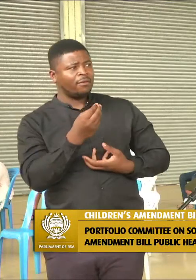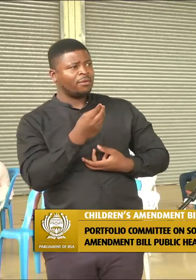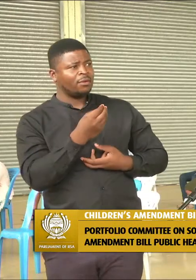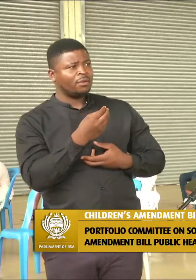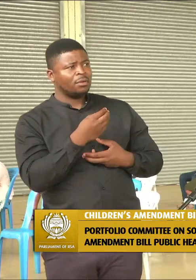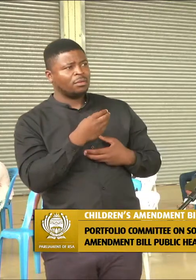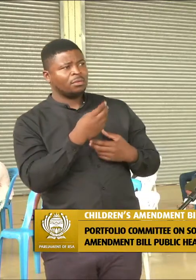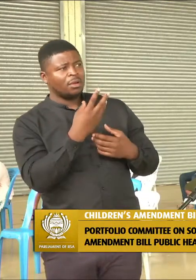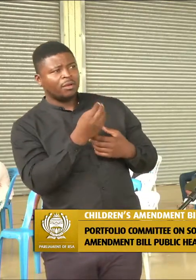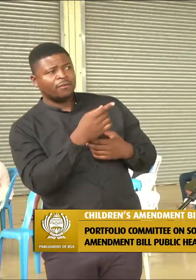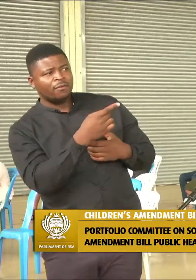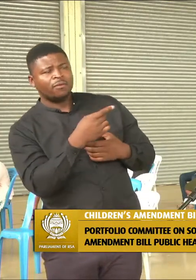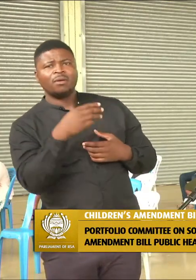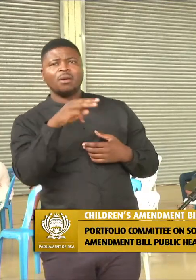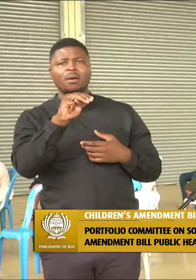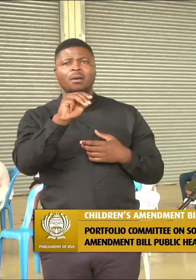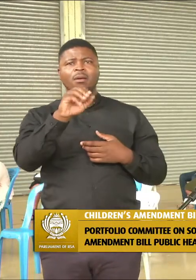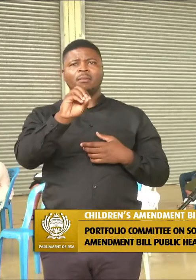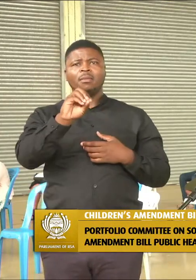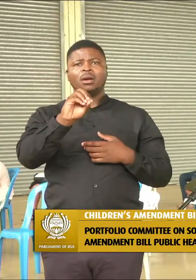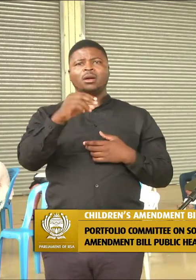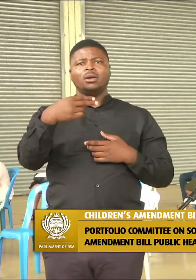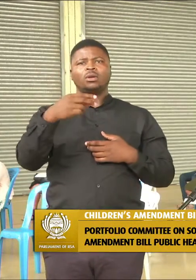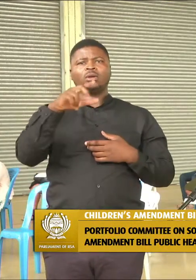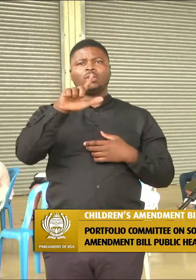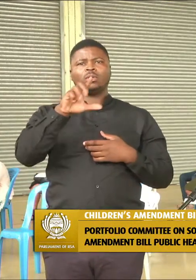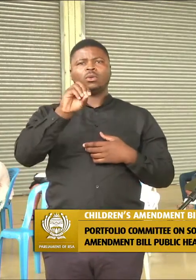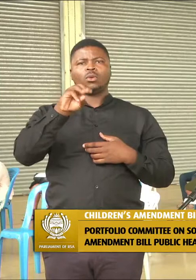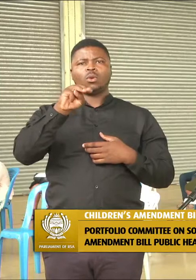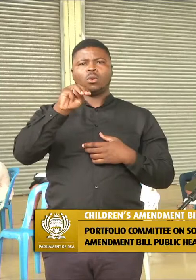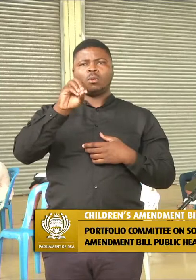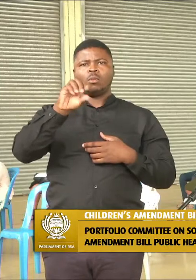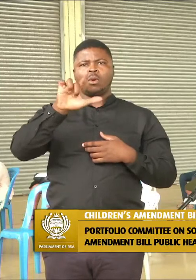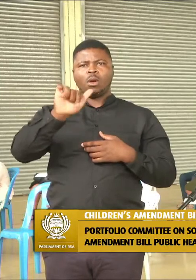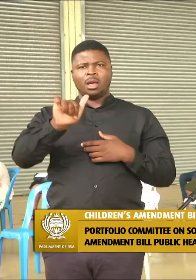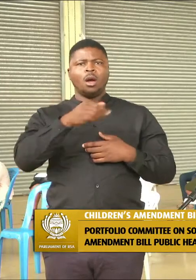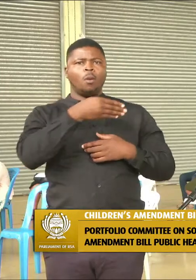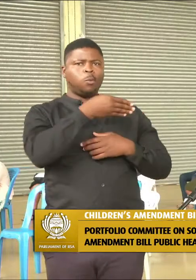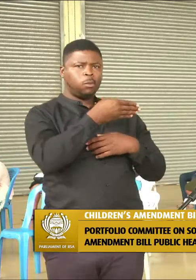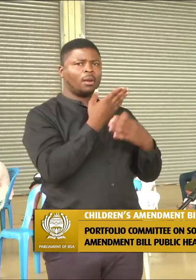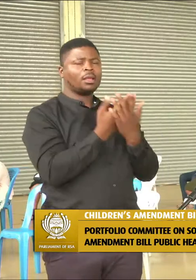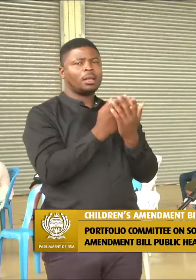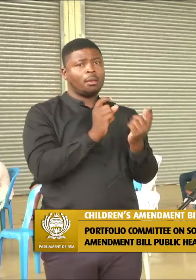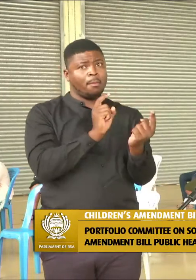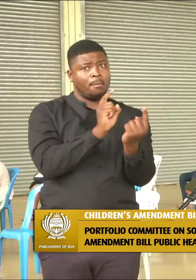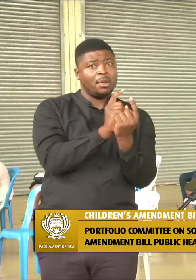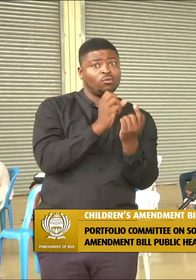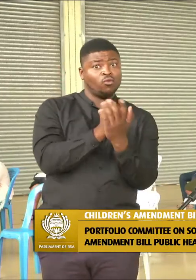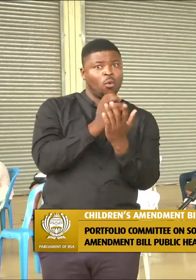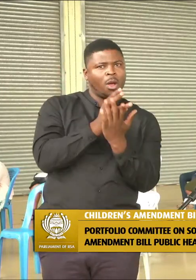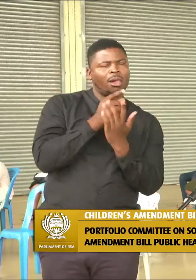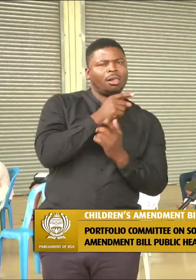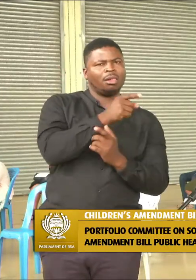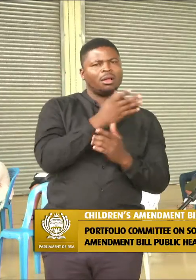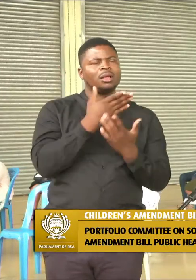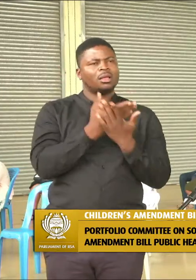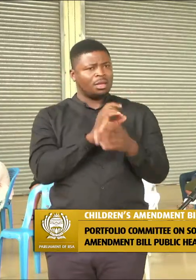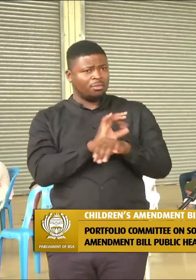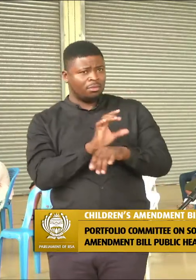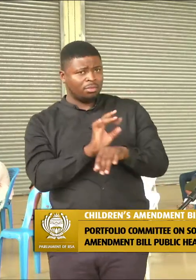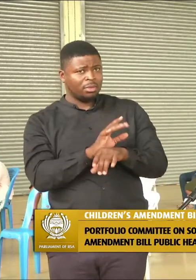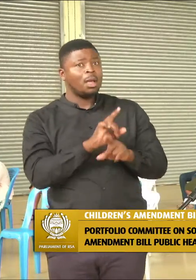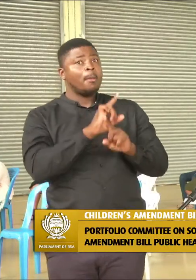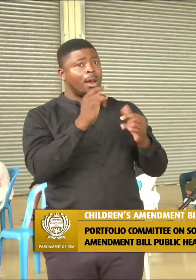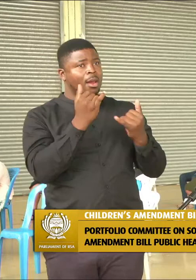mahlonon, ukona la. You'll see ukuthi uhlangana naye pha at the back or lapho kuni, but go to that table,